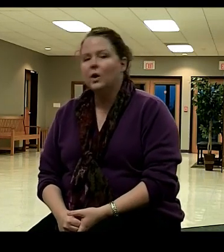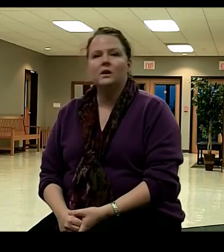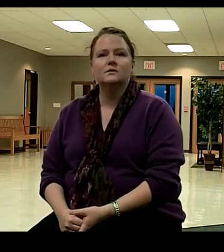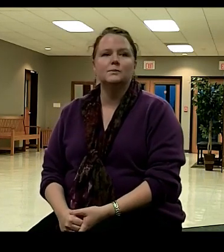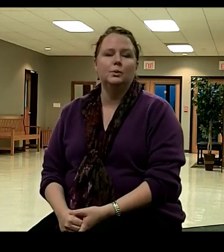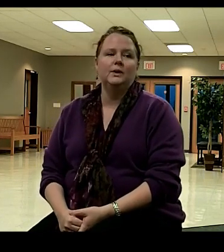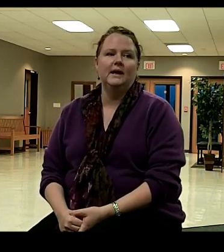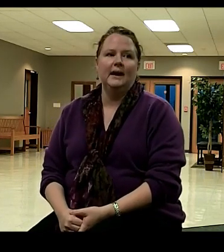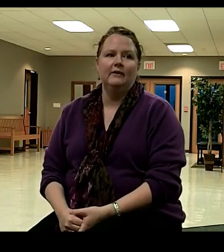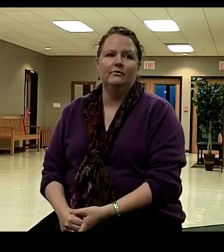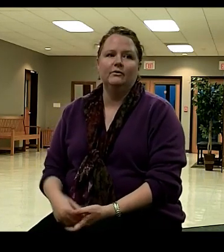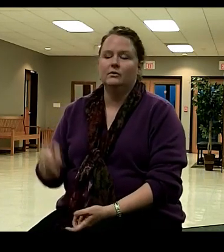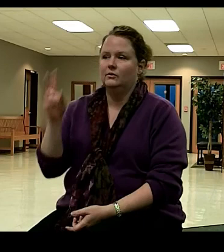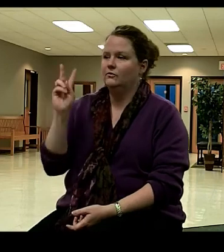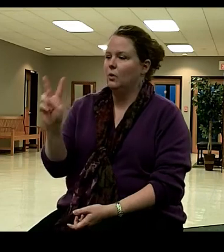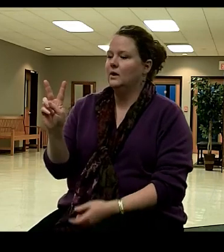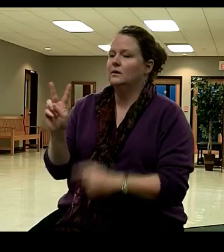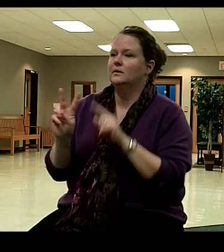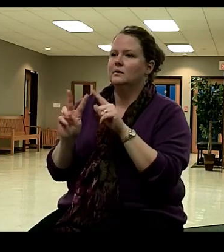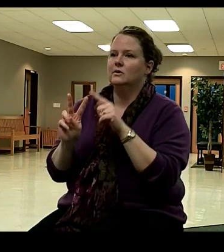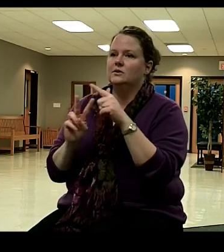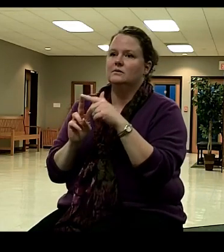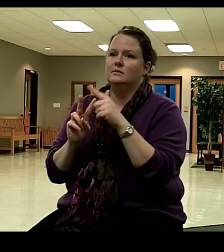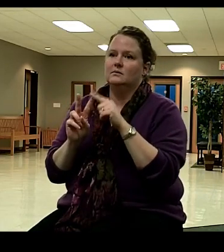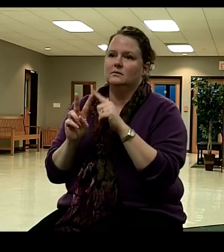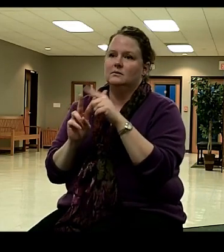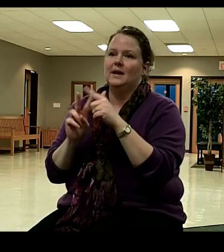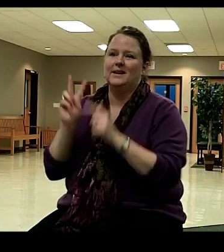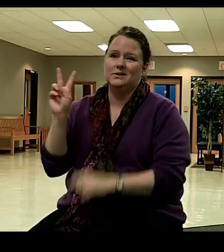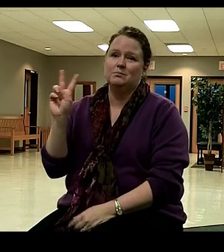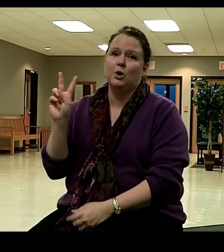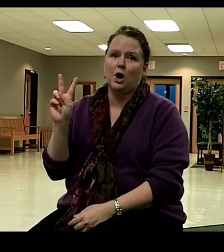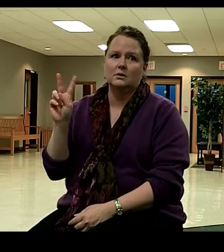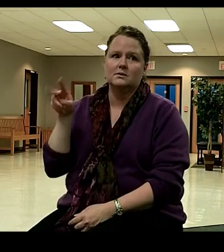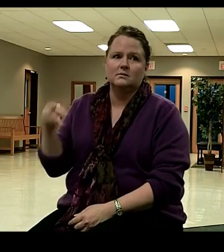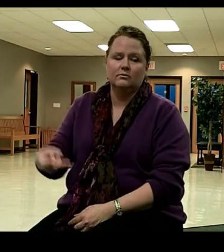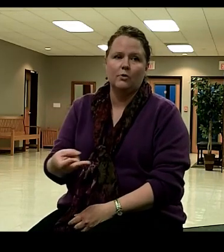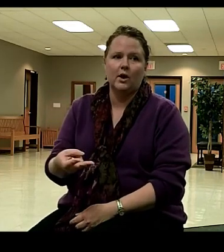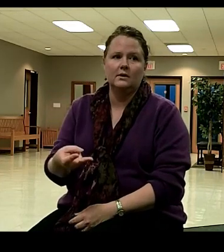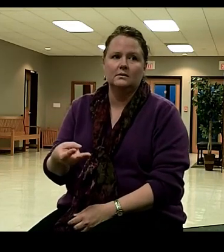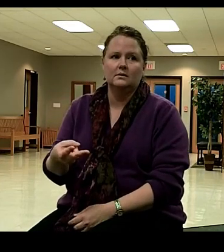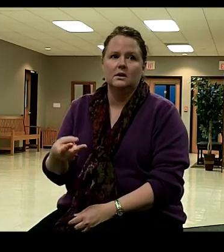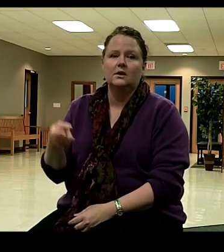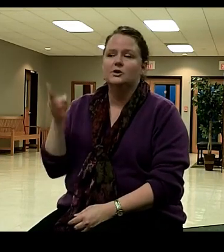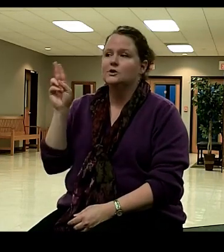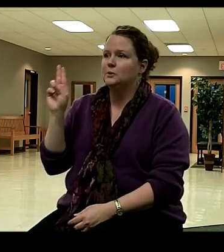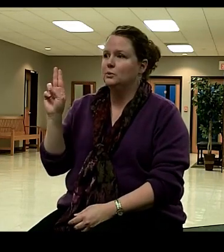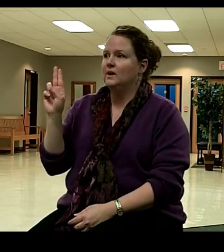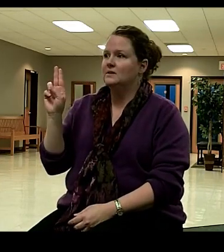Fork, spoon, and knife. Fork, or like it's prongs, fork. Spoon, they're